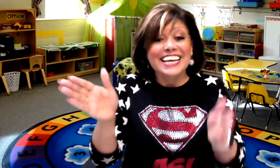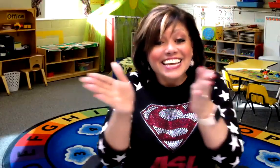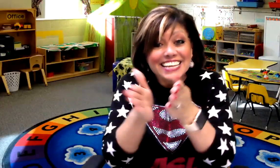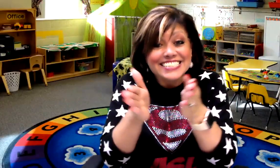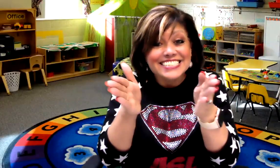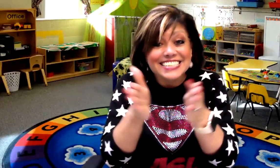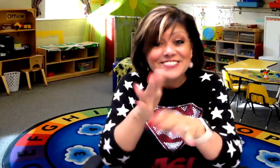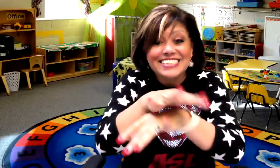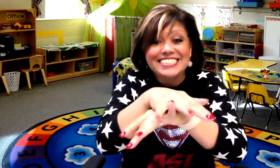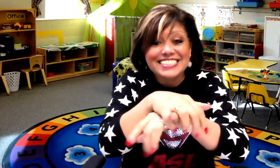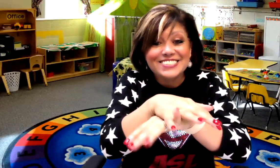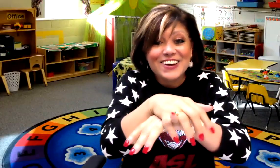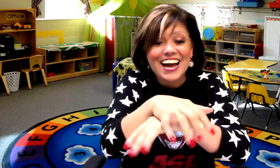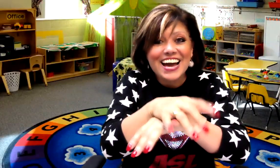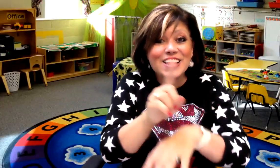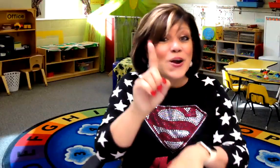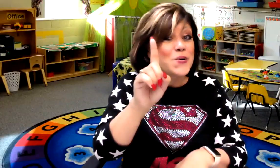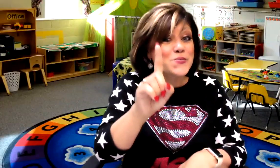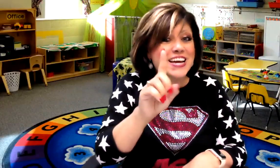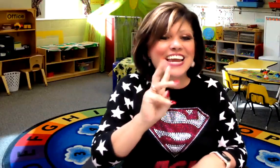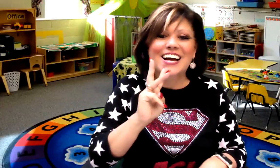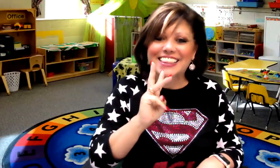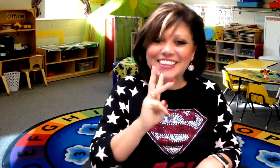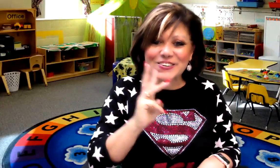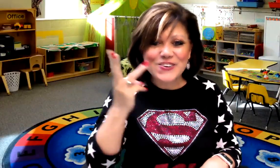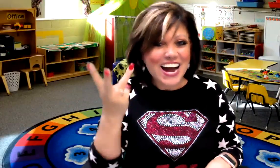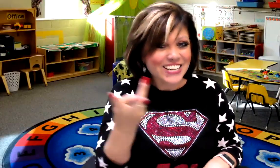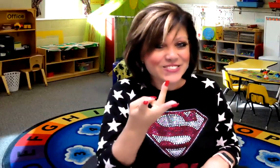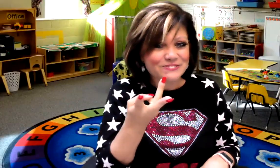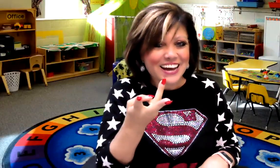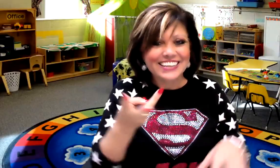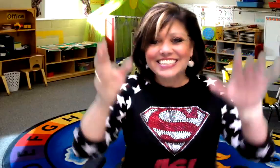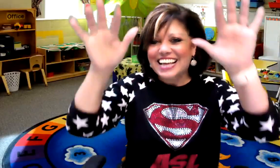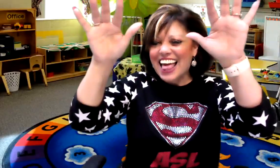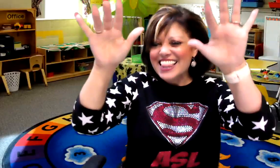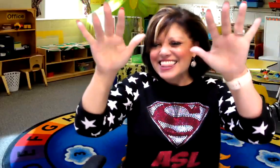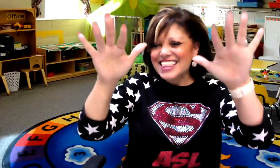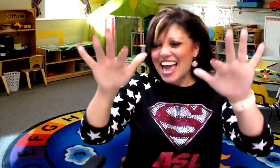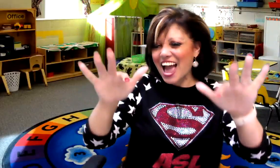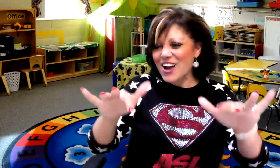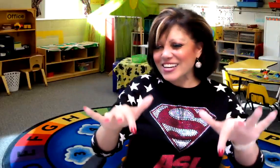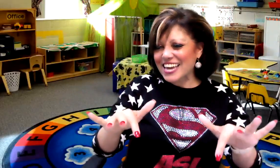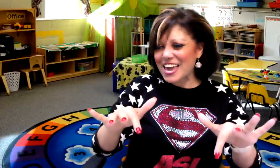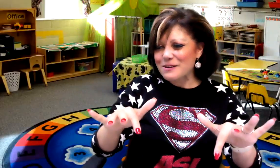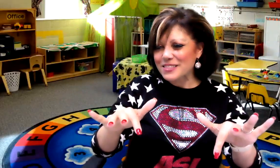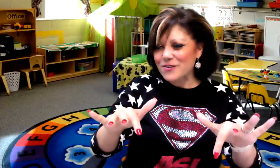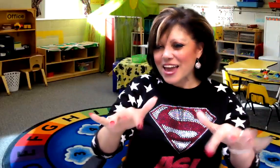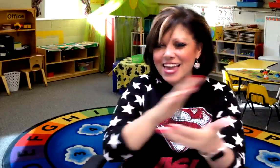The itsy bitsy spider went up the water spout. Down came the